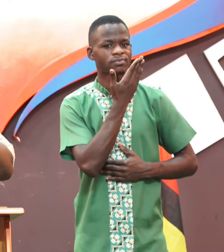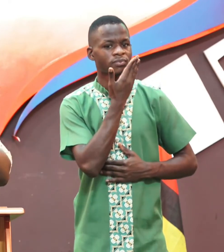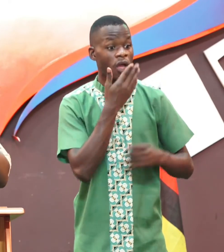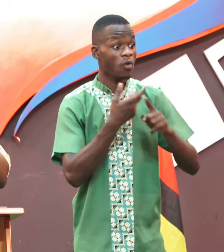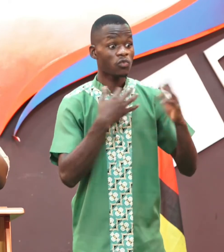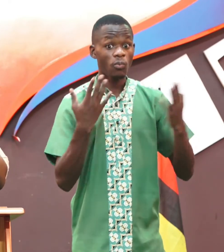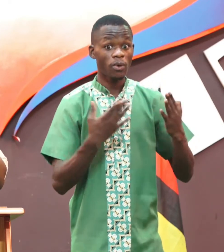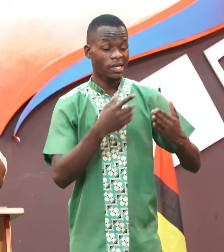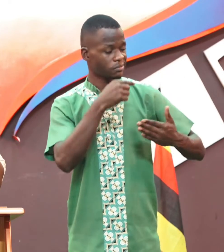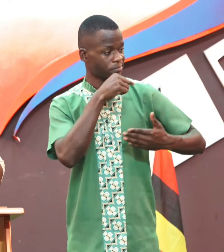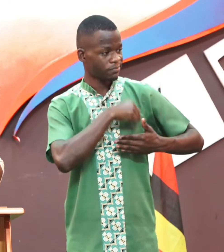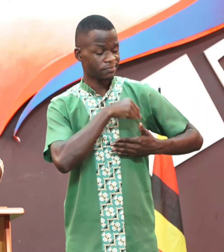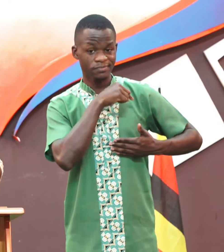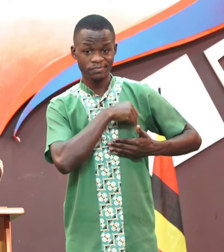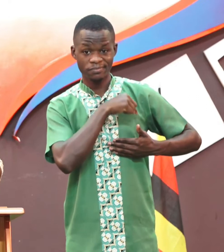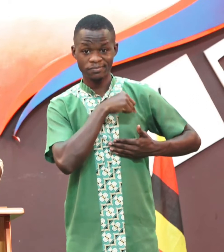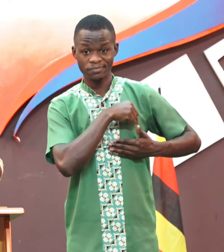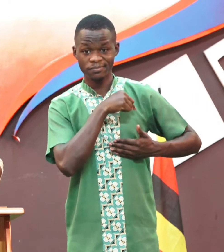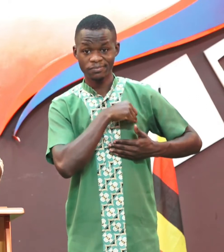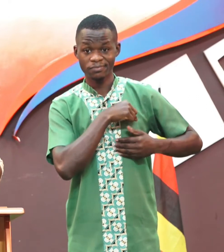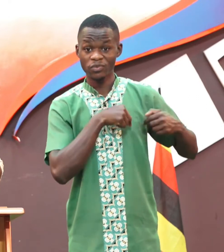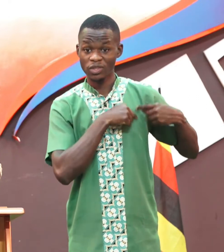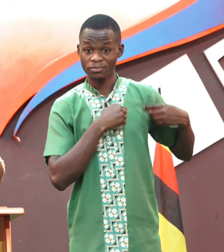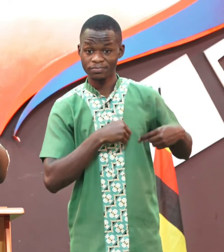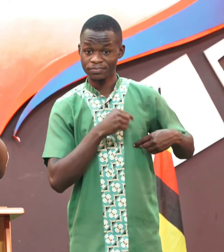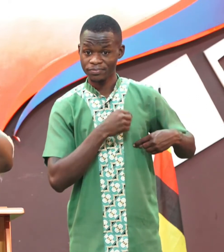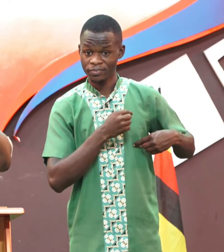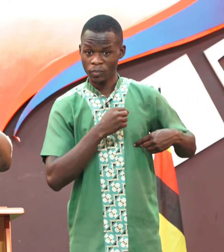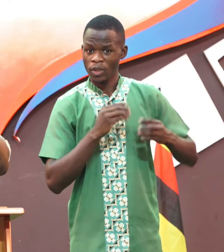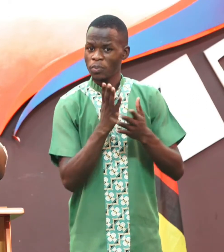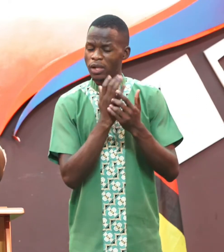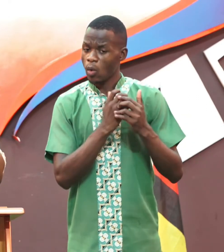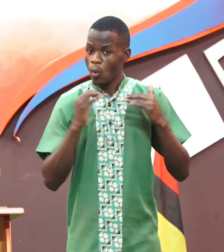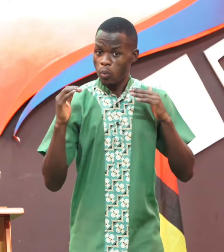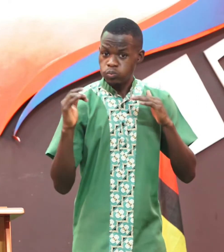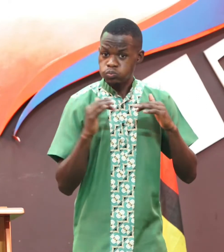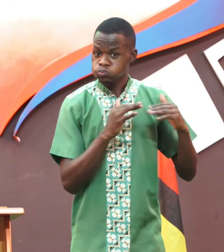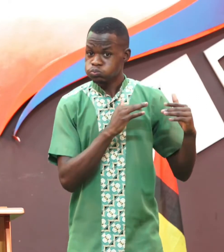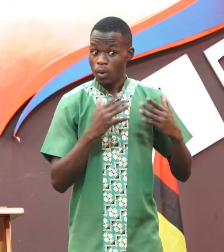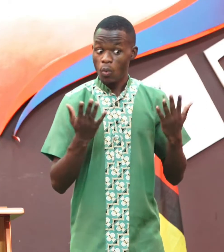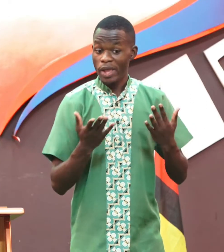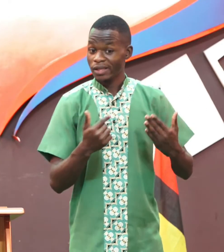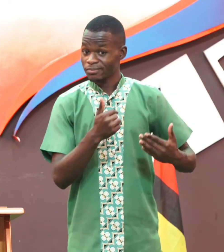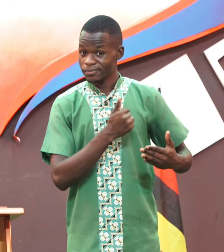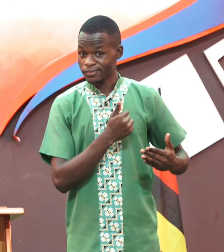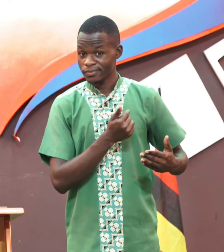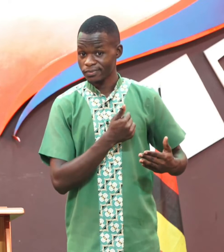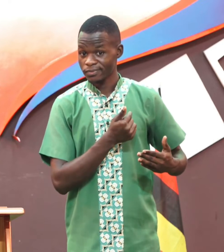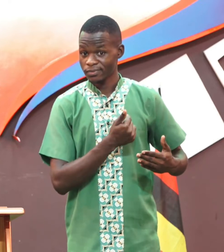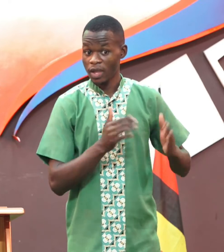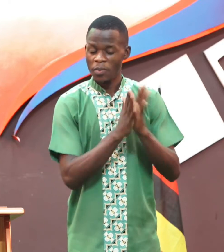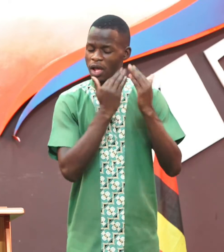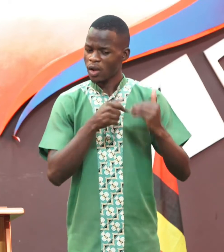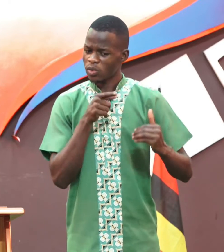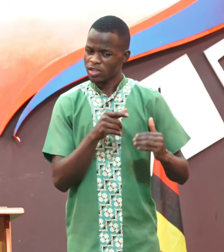munda. And you be merciful to them while still within yourself. Olutalo luba lukyali munda. The battle is still within you. Luno